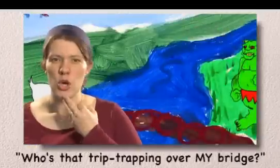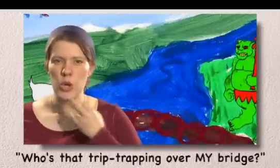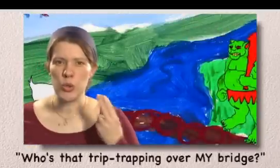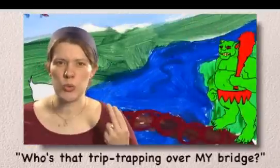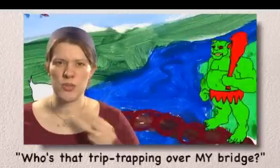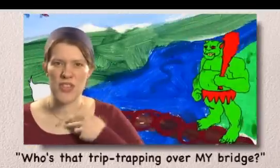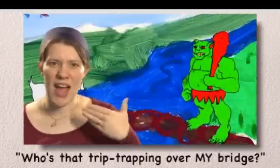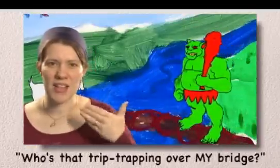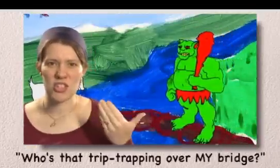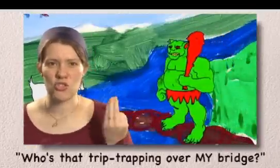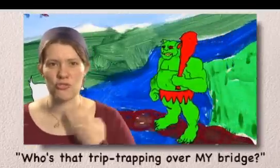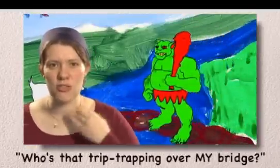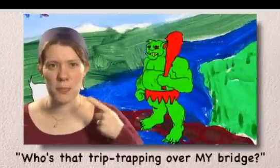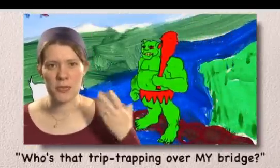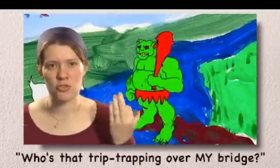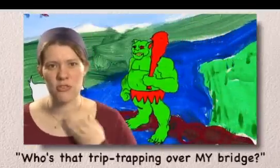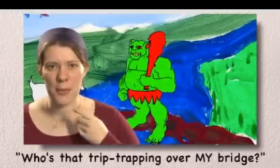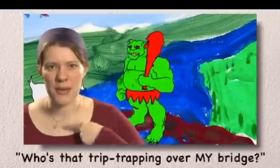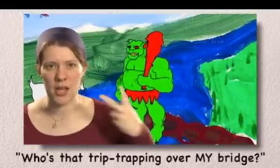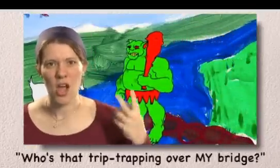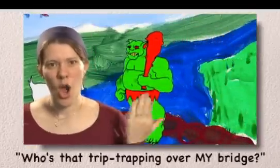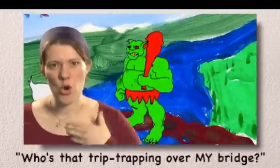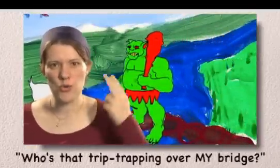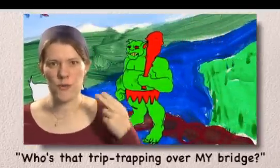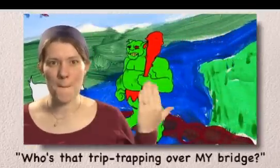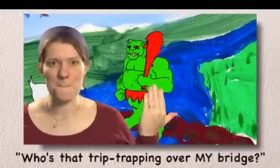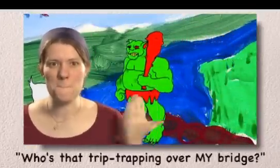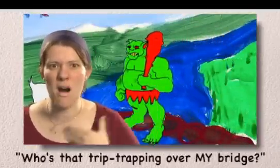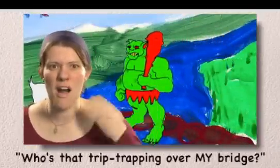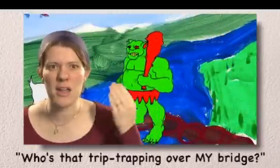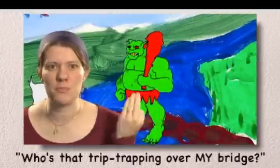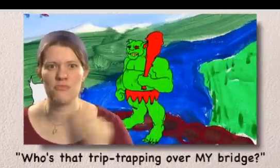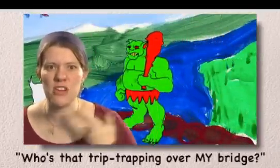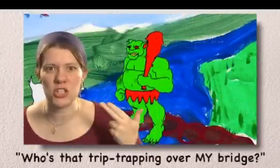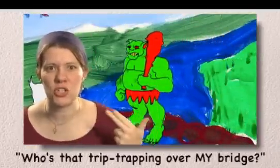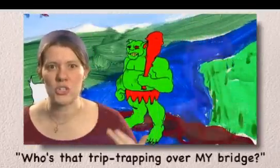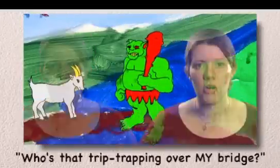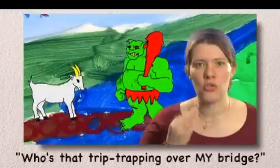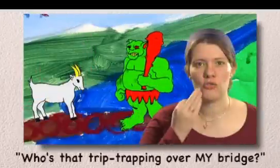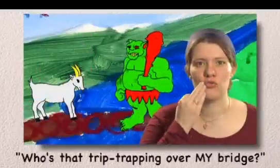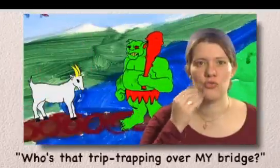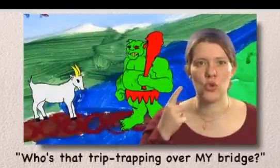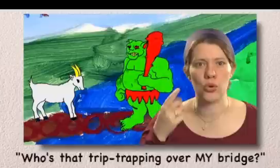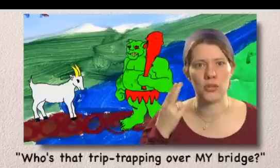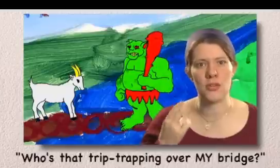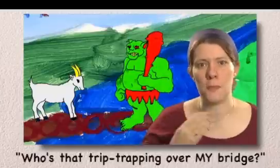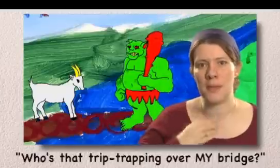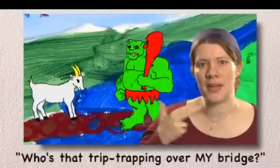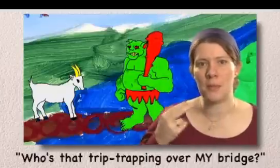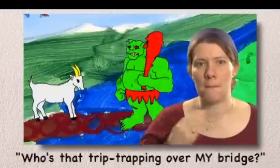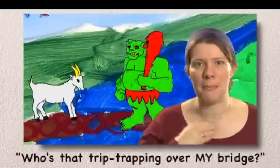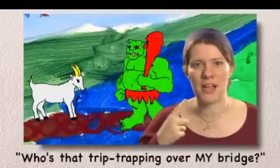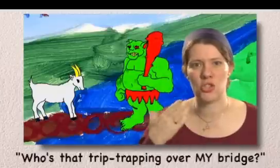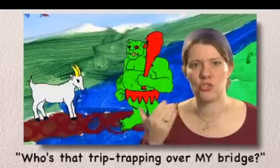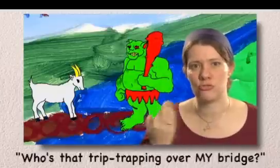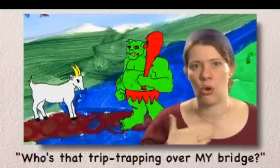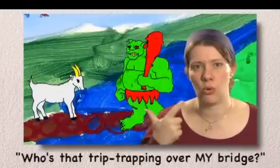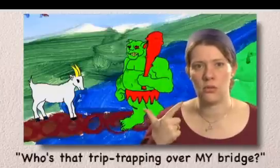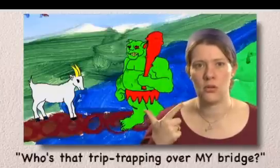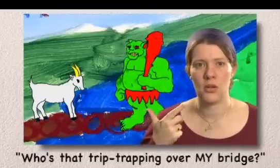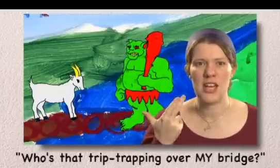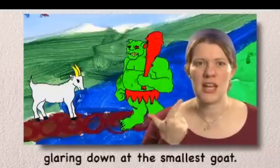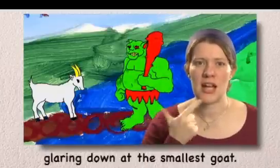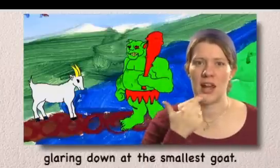Who's that trip-trapping over my bridge, roared the big, bad